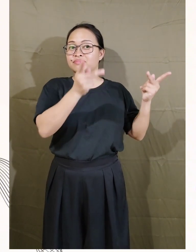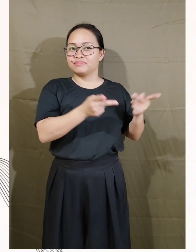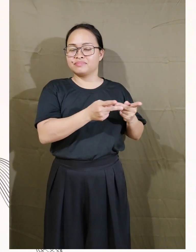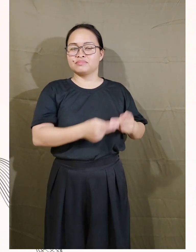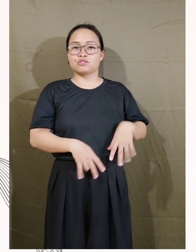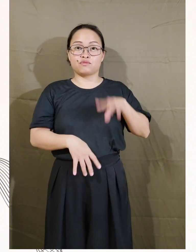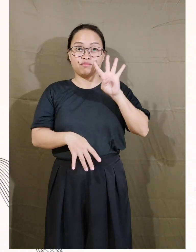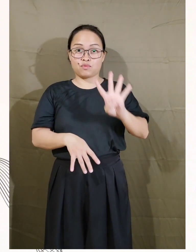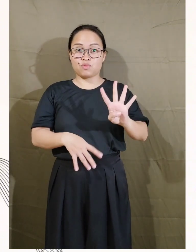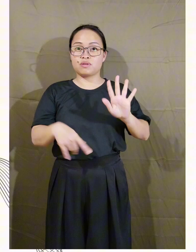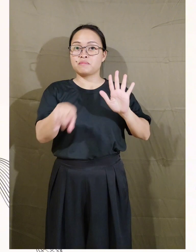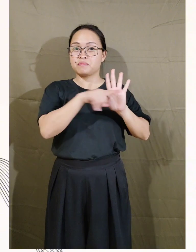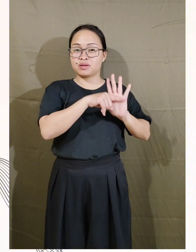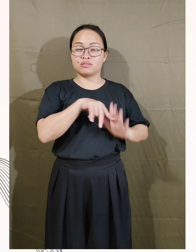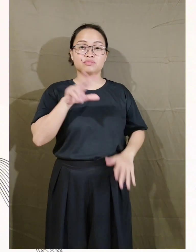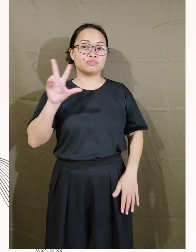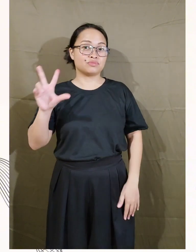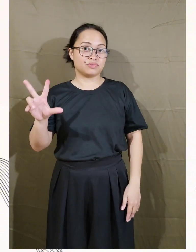3.